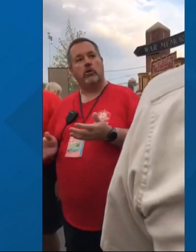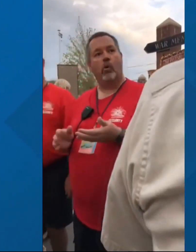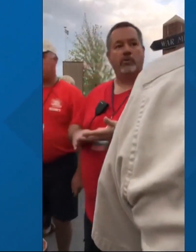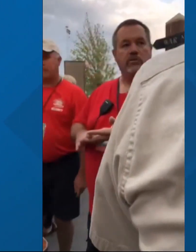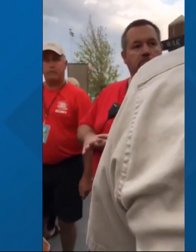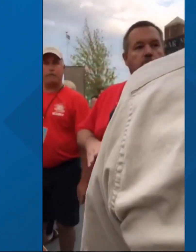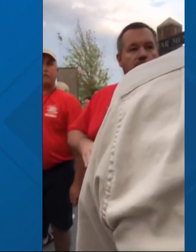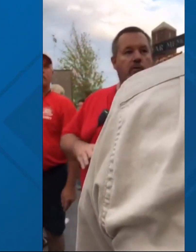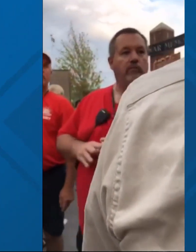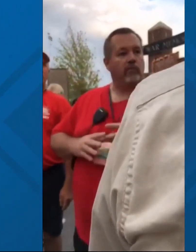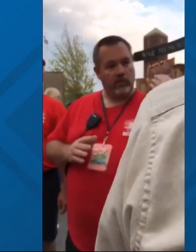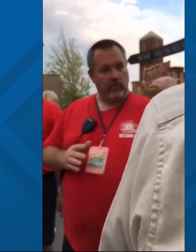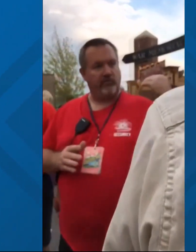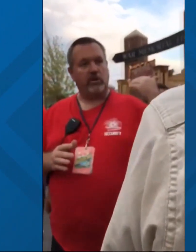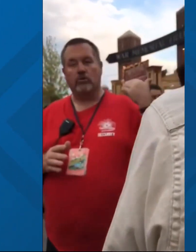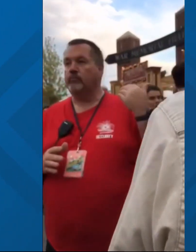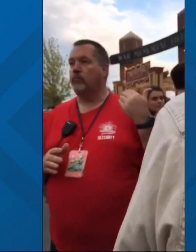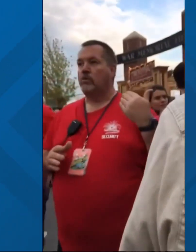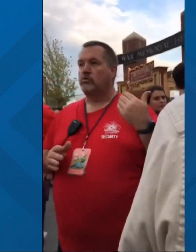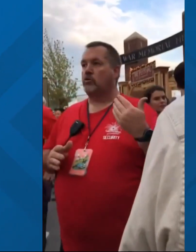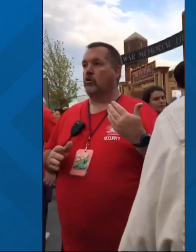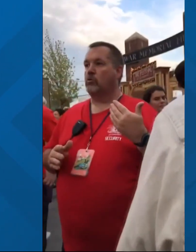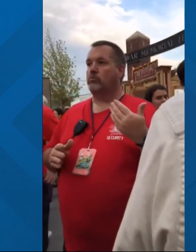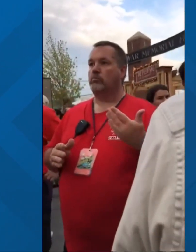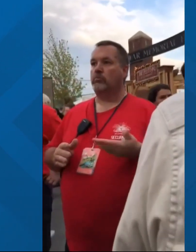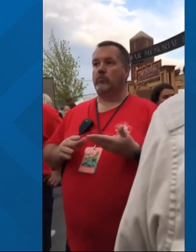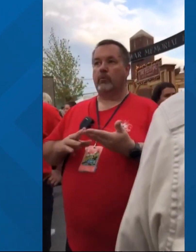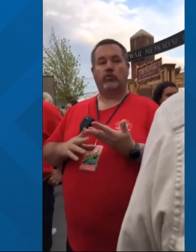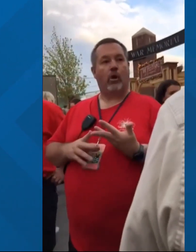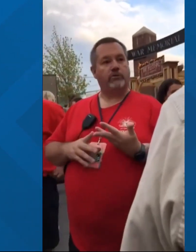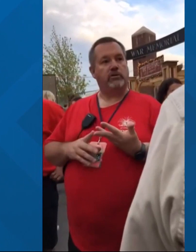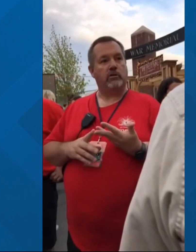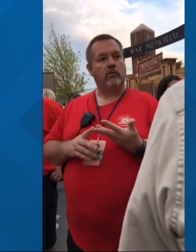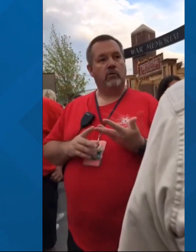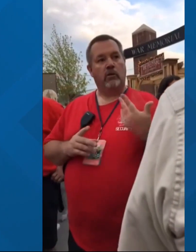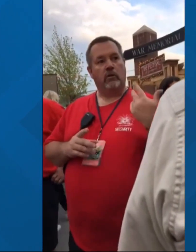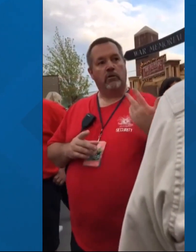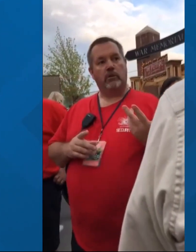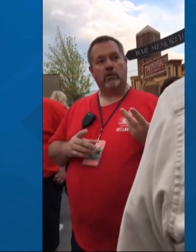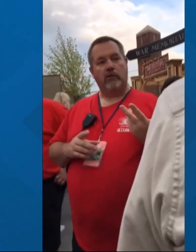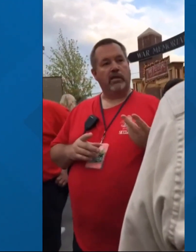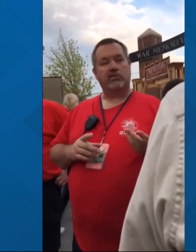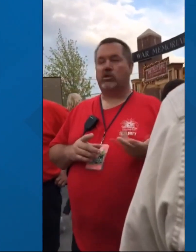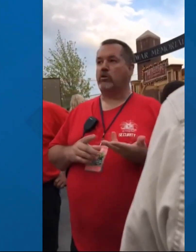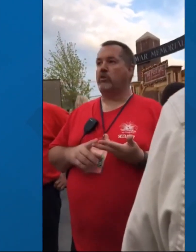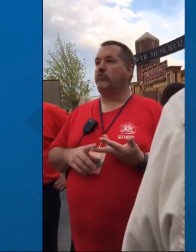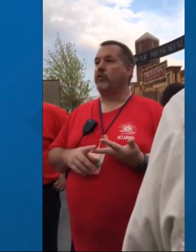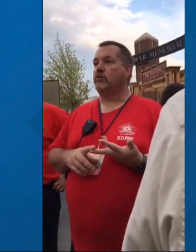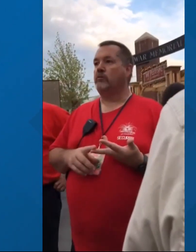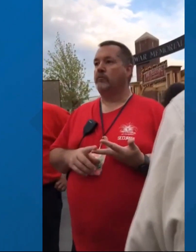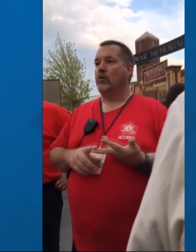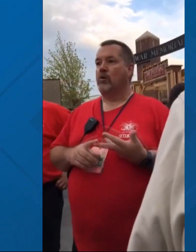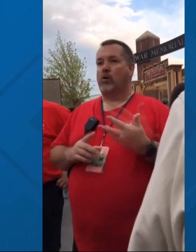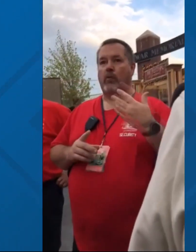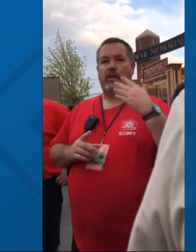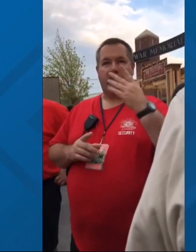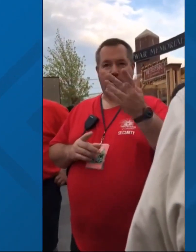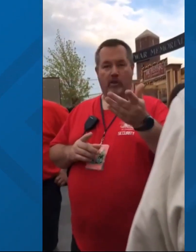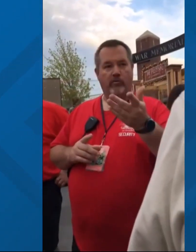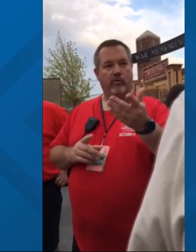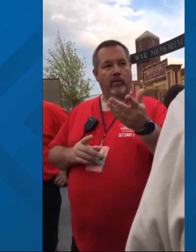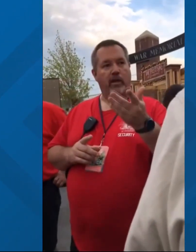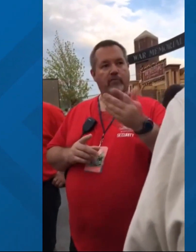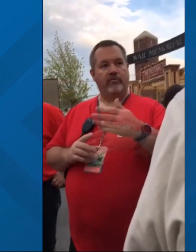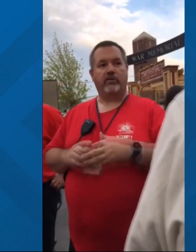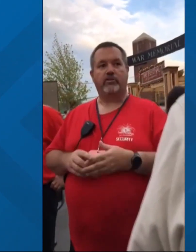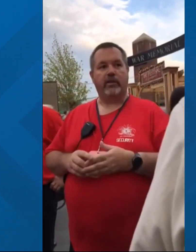has rolled no weapons within the venue. So two options here. You can take it secured in your vehicle or we can take